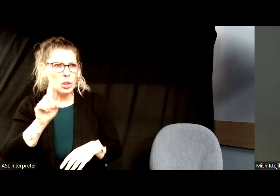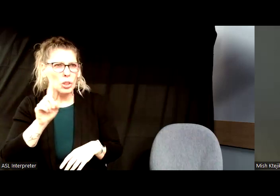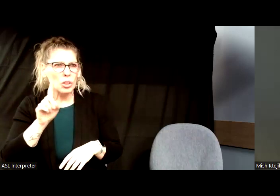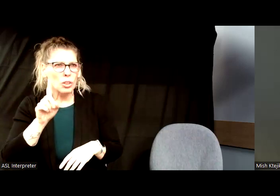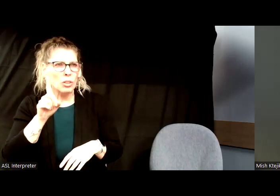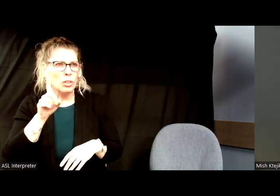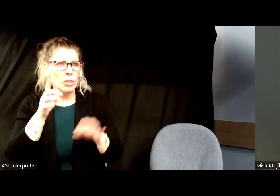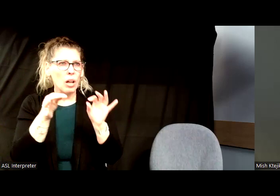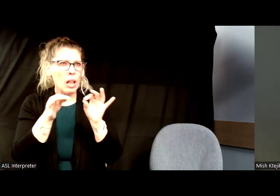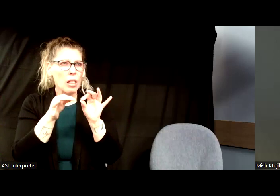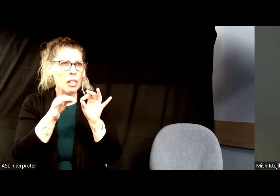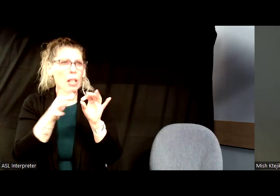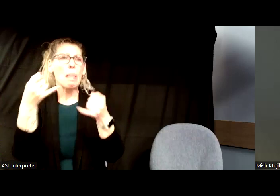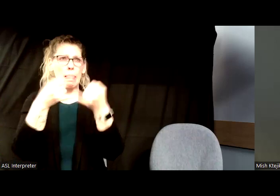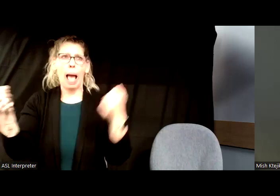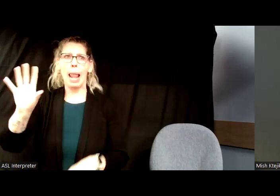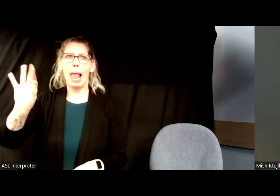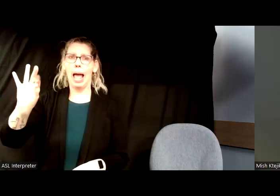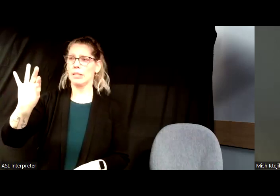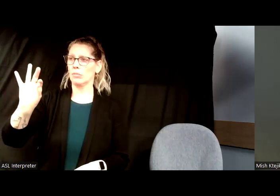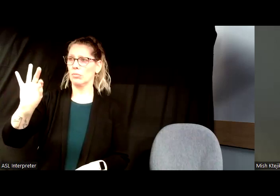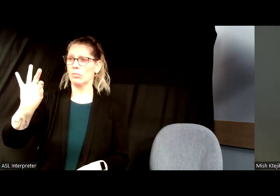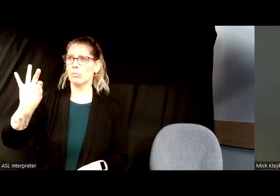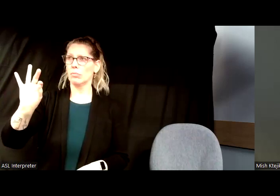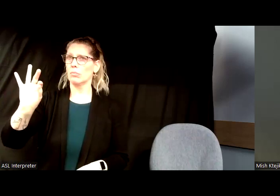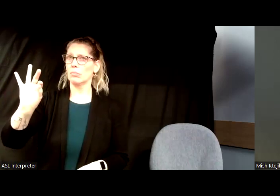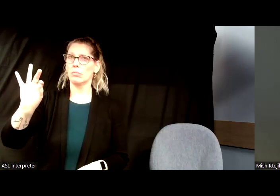Line 9, thank you.